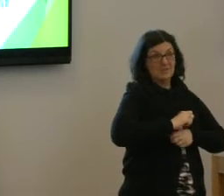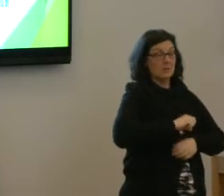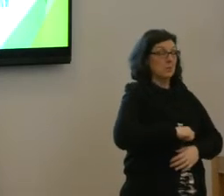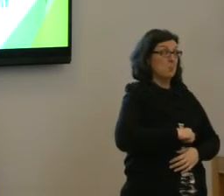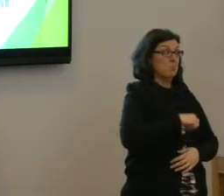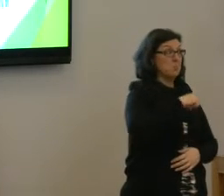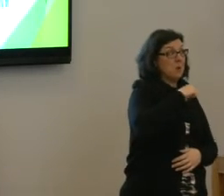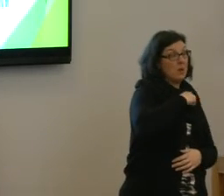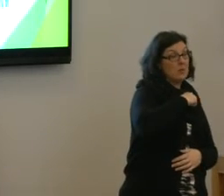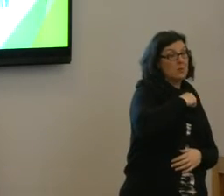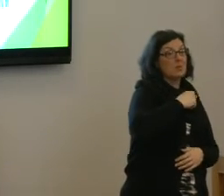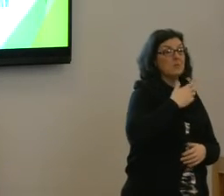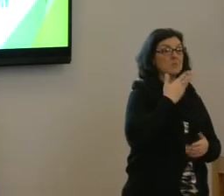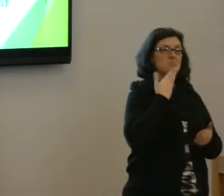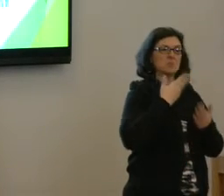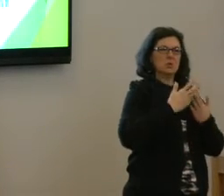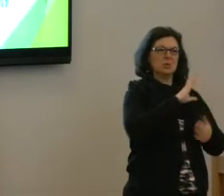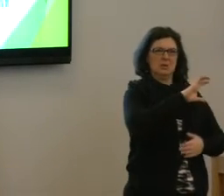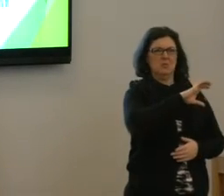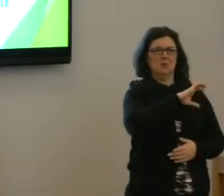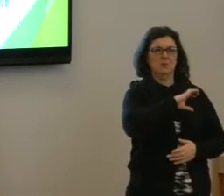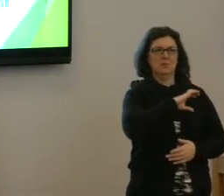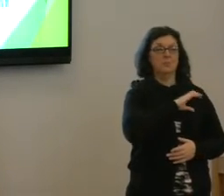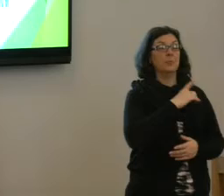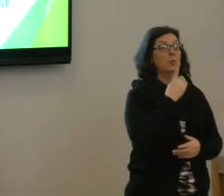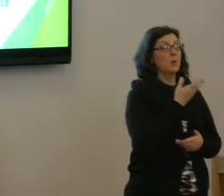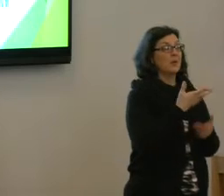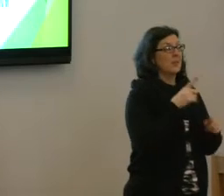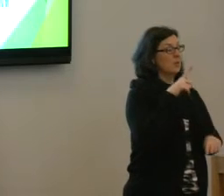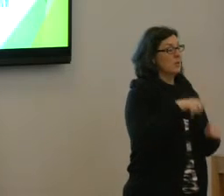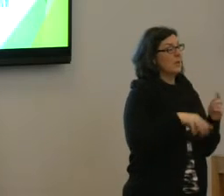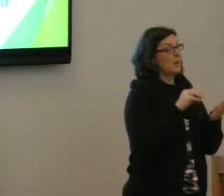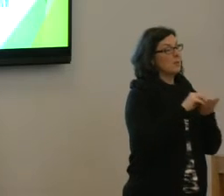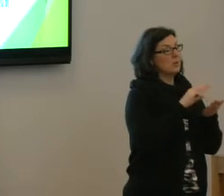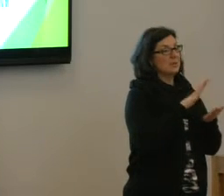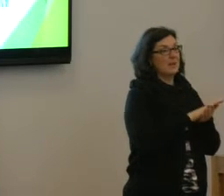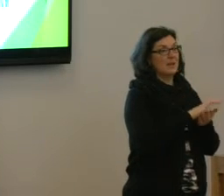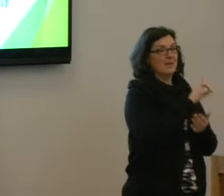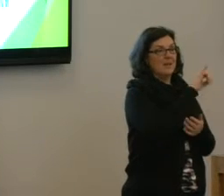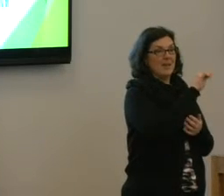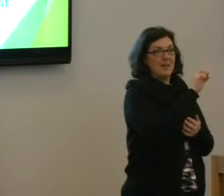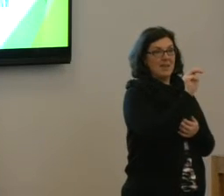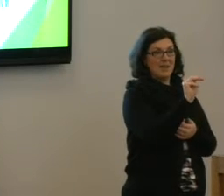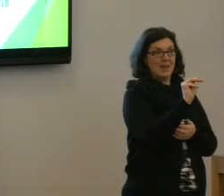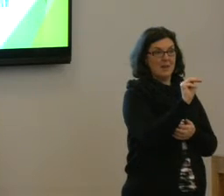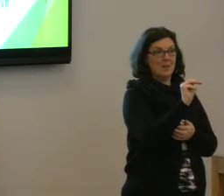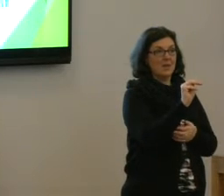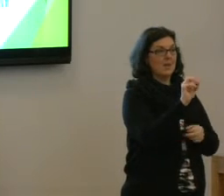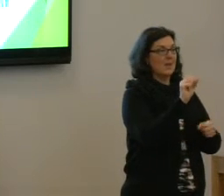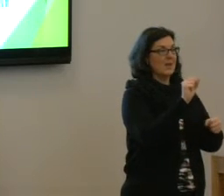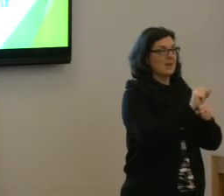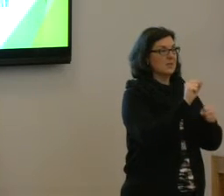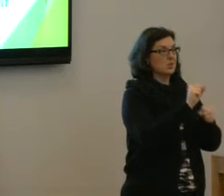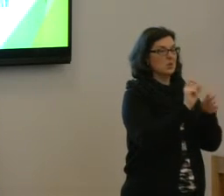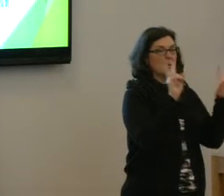of, great character. The one thing you are not allowed to put in that "I am" is a job